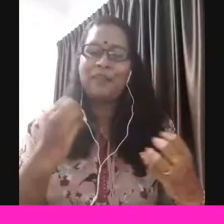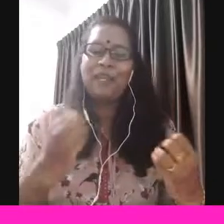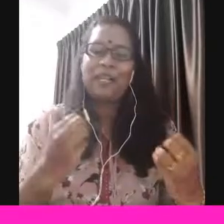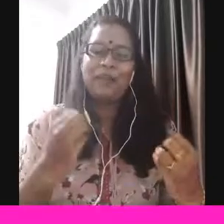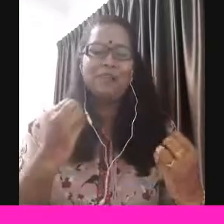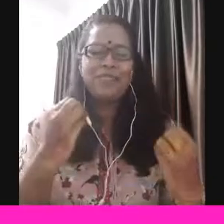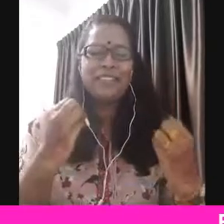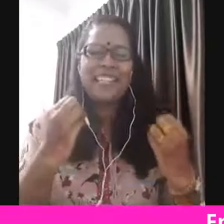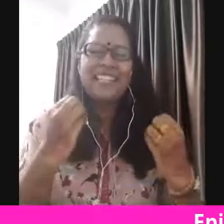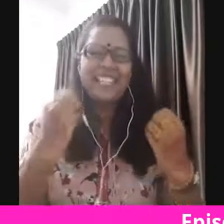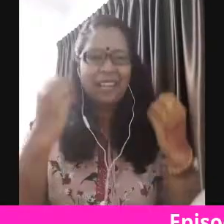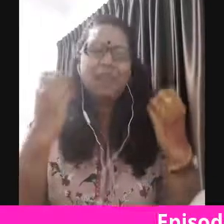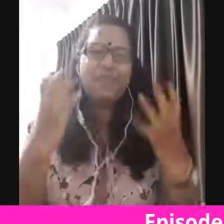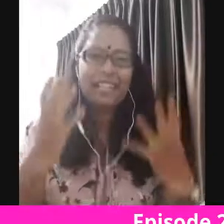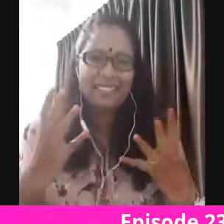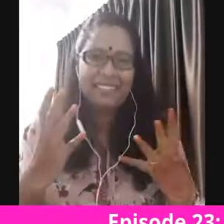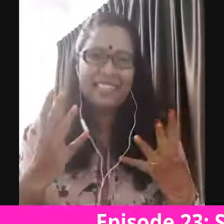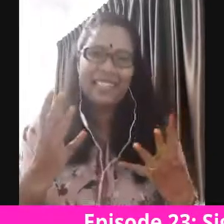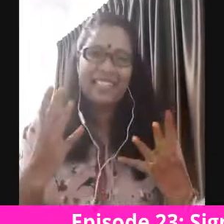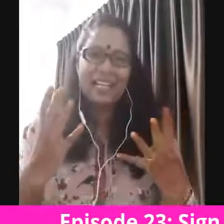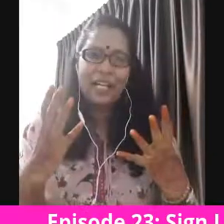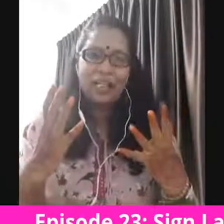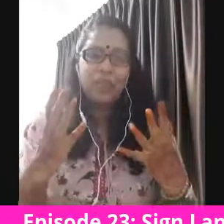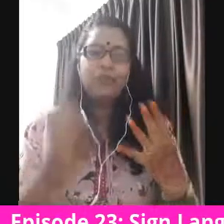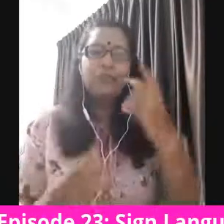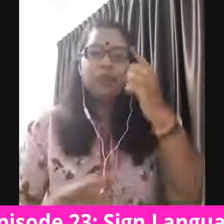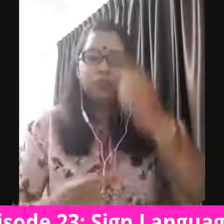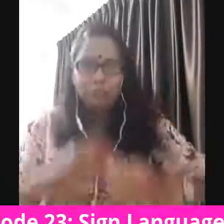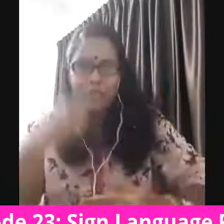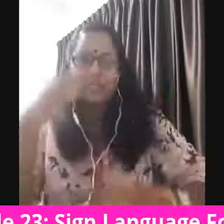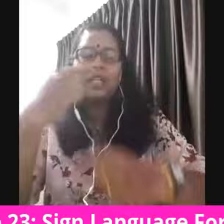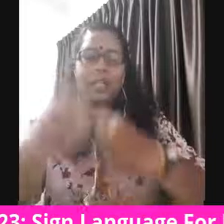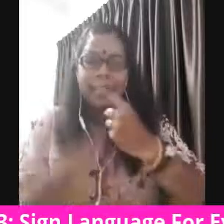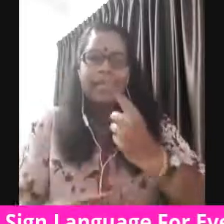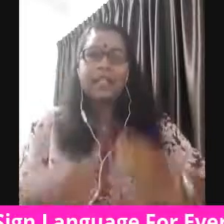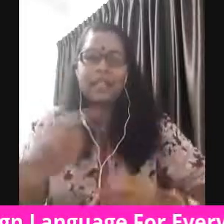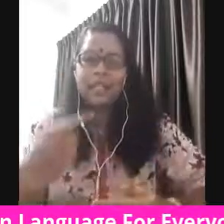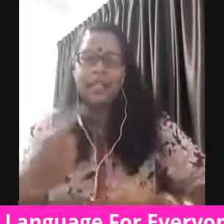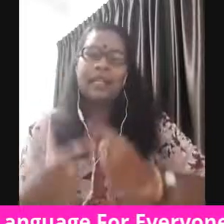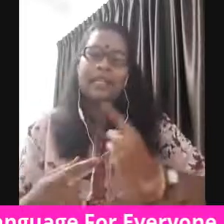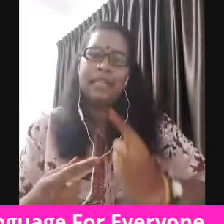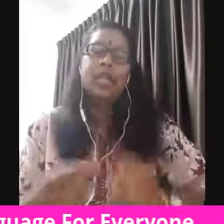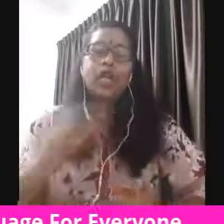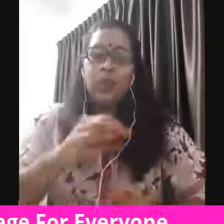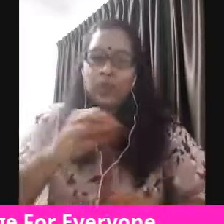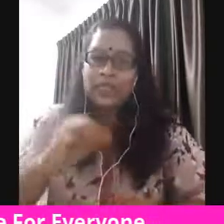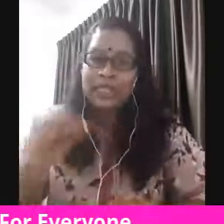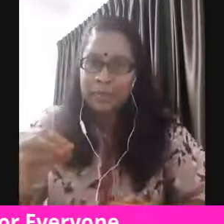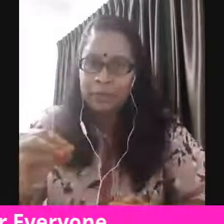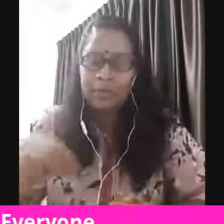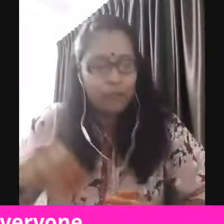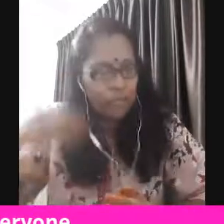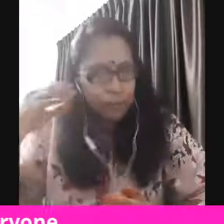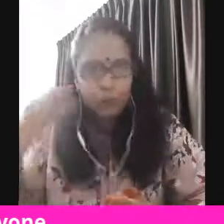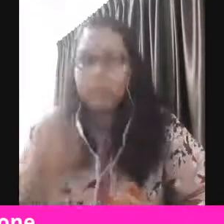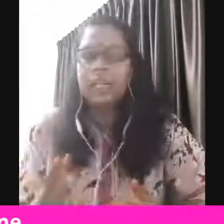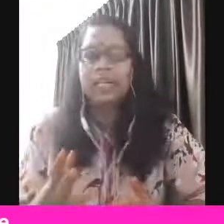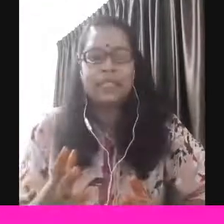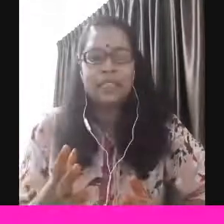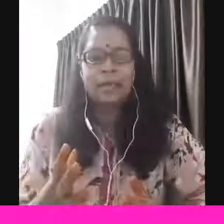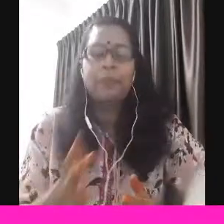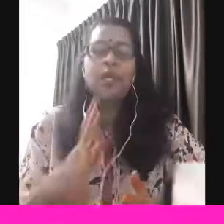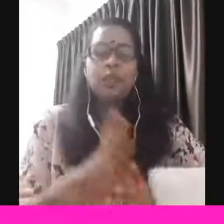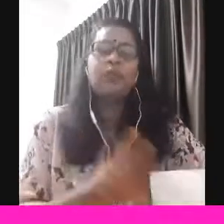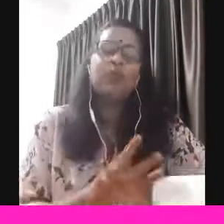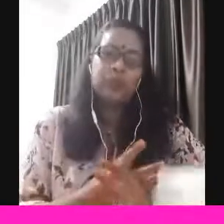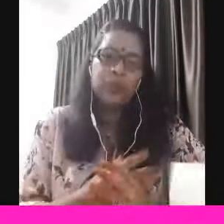is they will easily can forget things, so we have to mention again and again, 2-3 times we have to